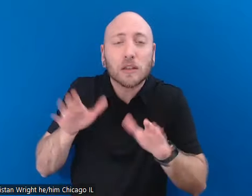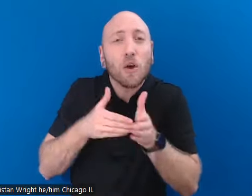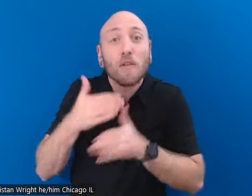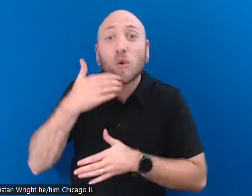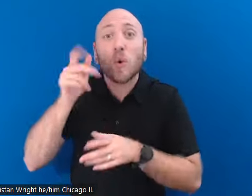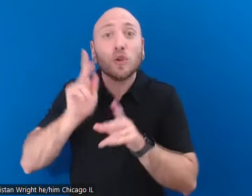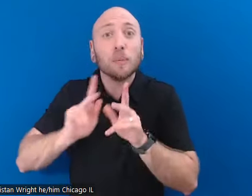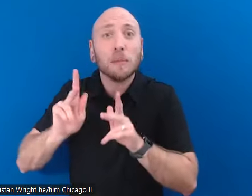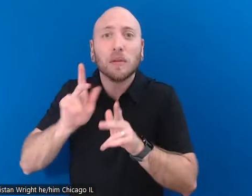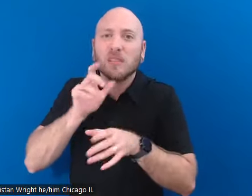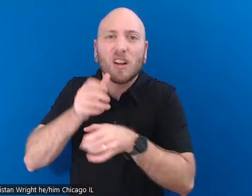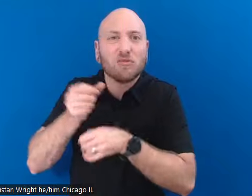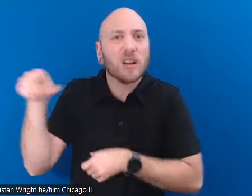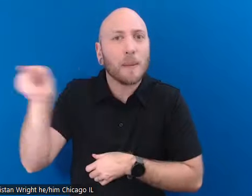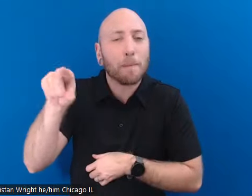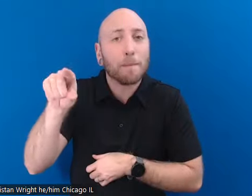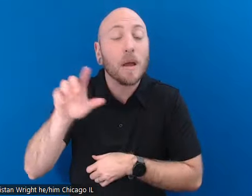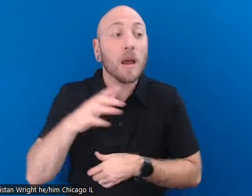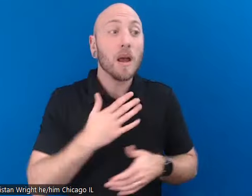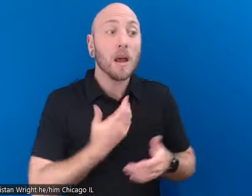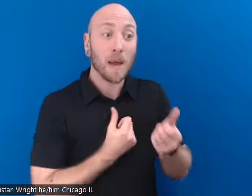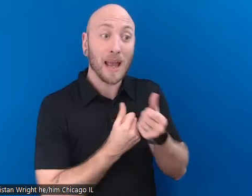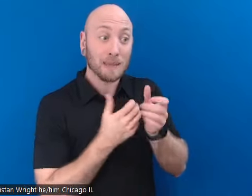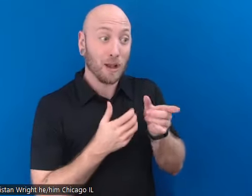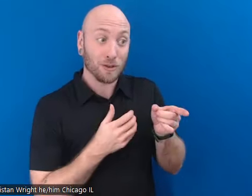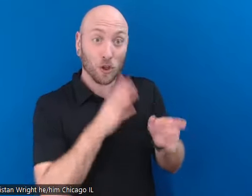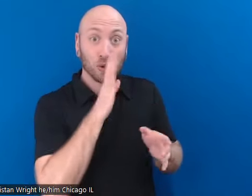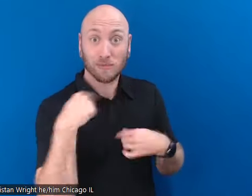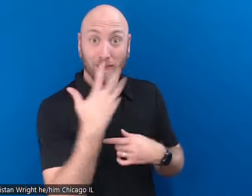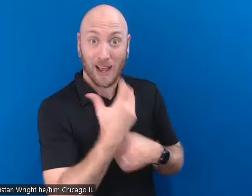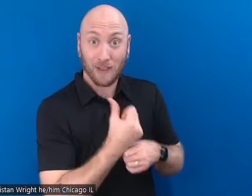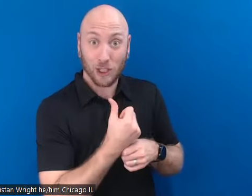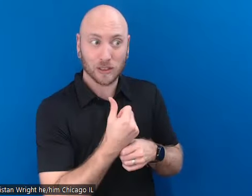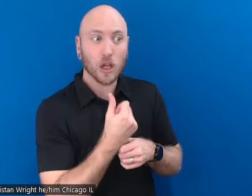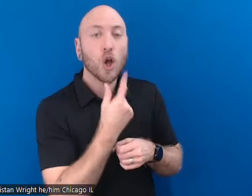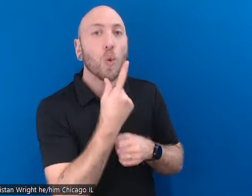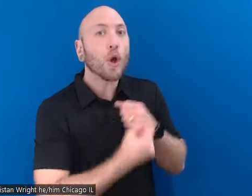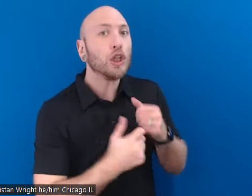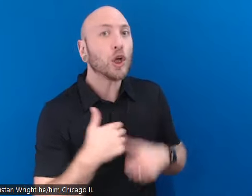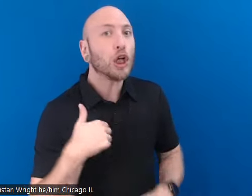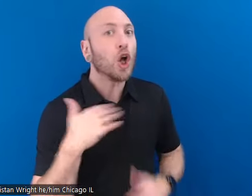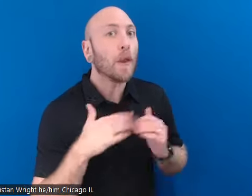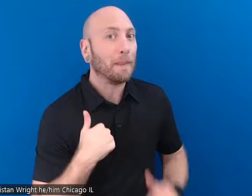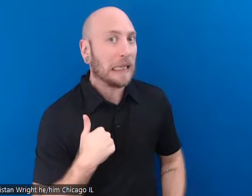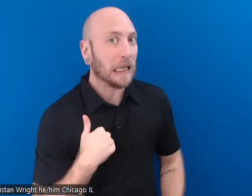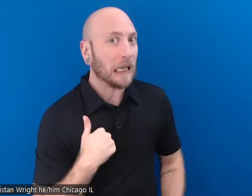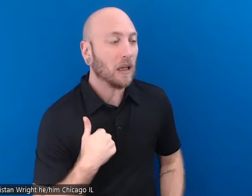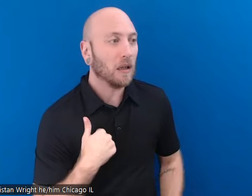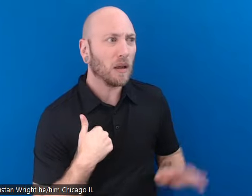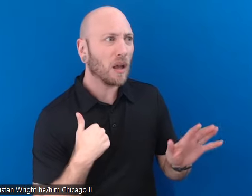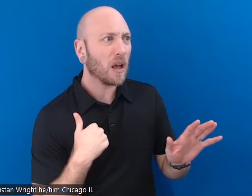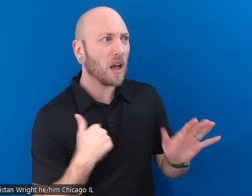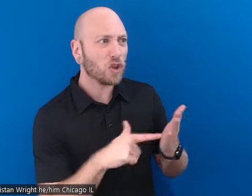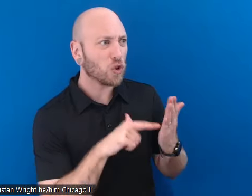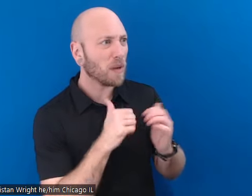with 5 years who was a year younger than me, who could show me the ropes. But like the other way that, young